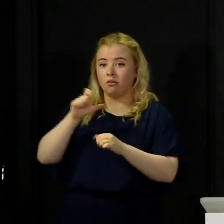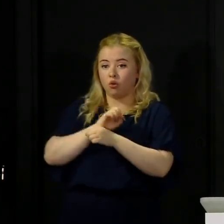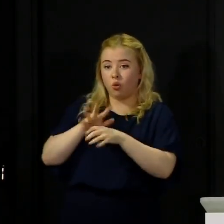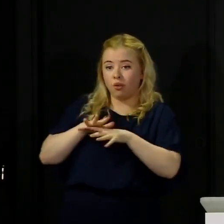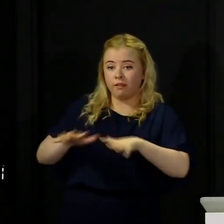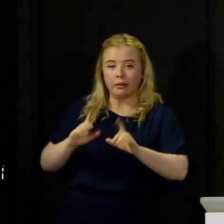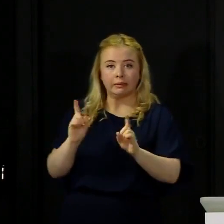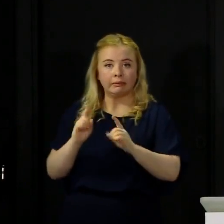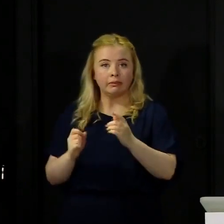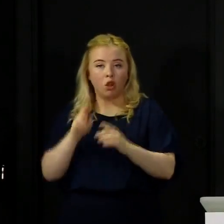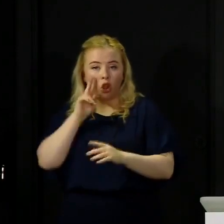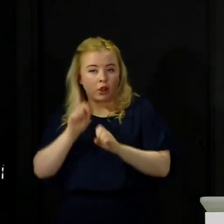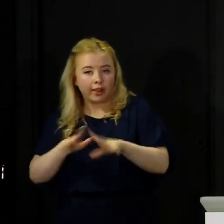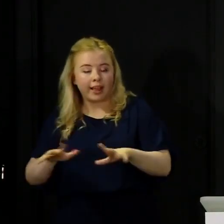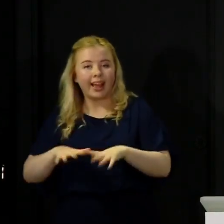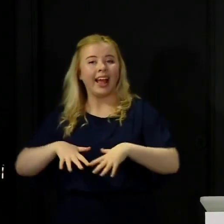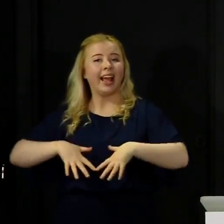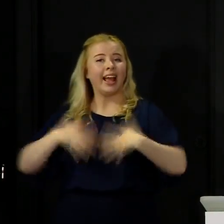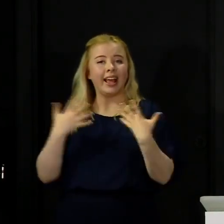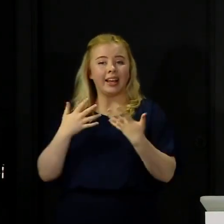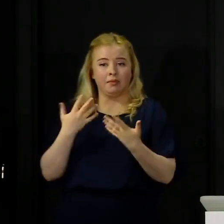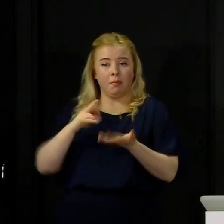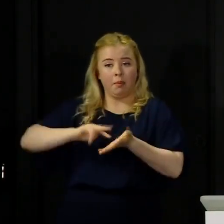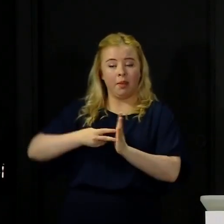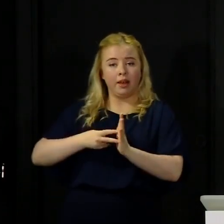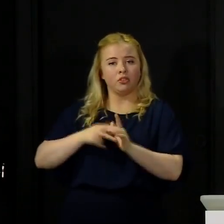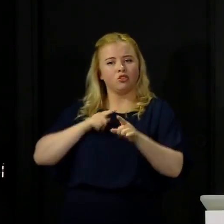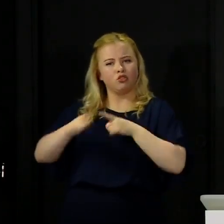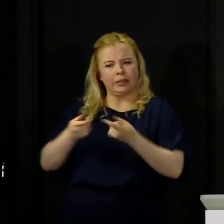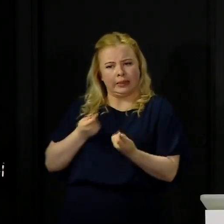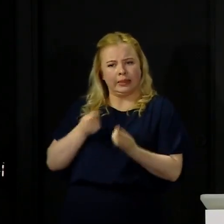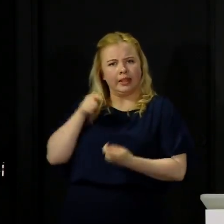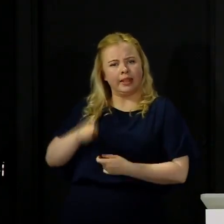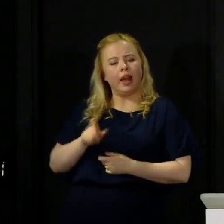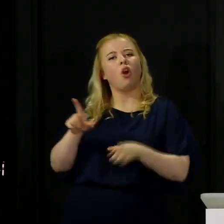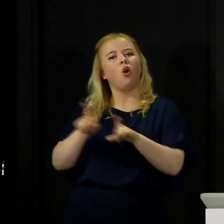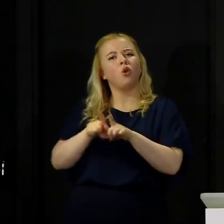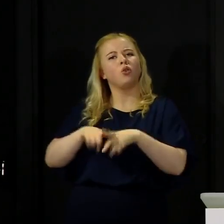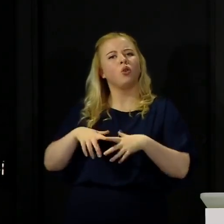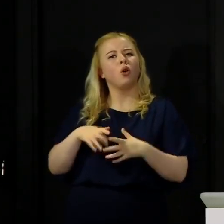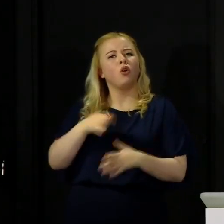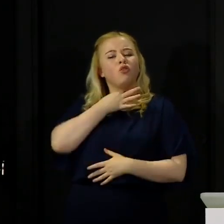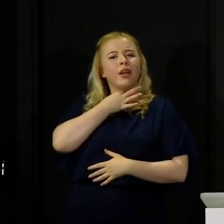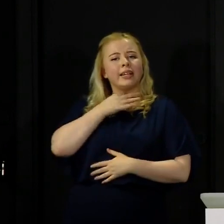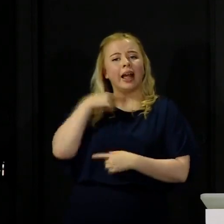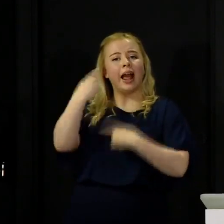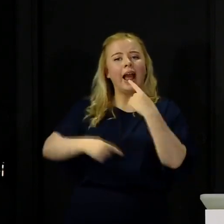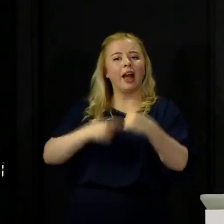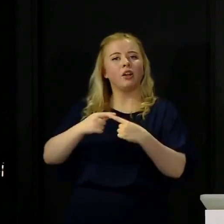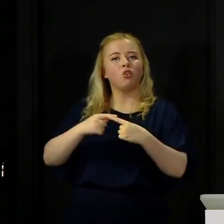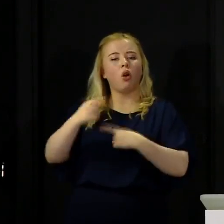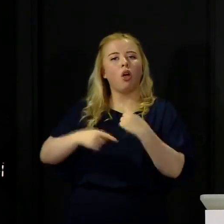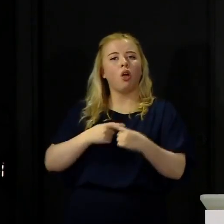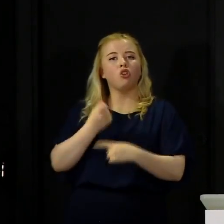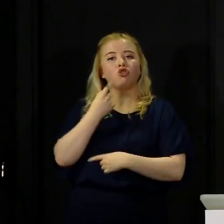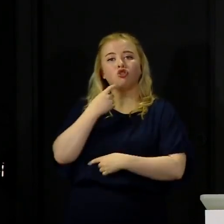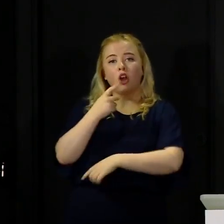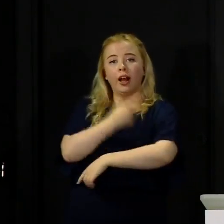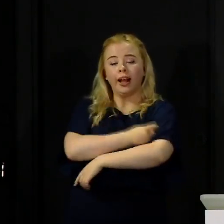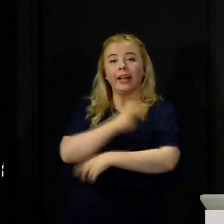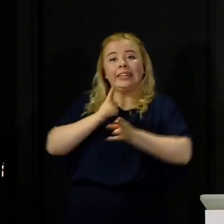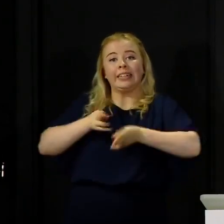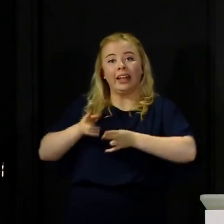anything you've done or are planning on doing to mitigate that. Also, is there a risk that the annual drug death statistics that come out from the